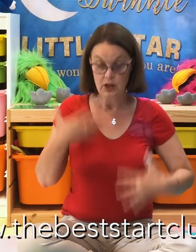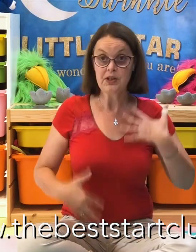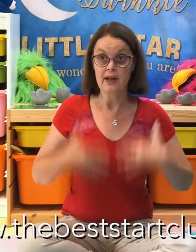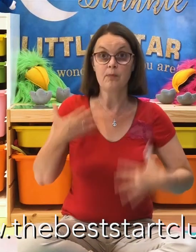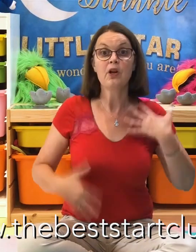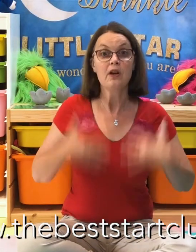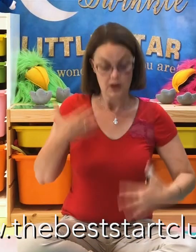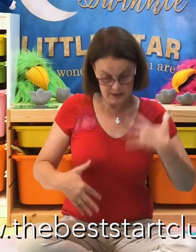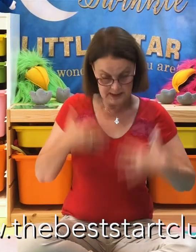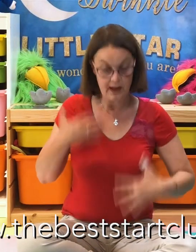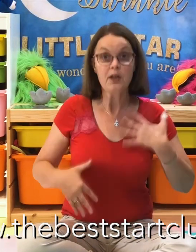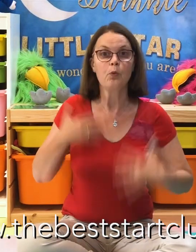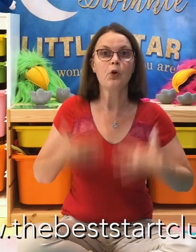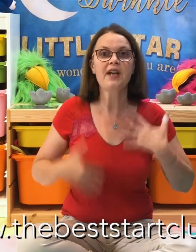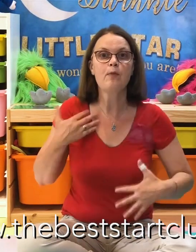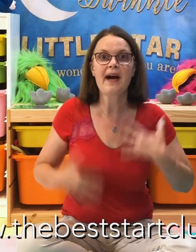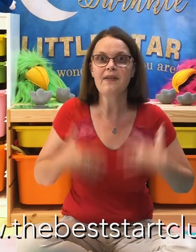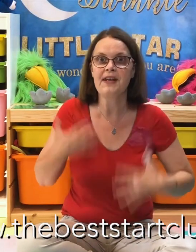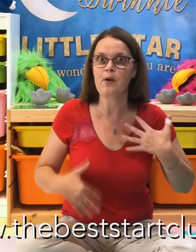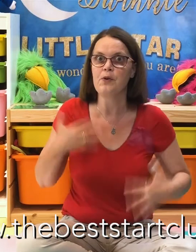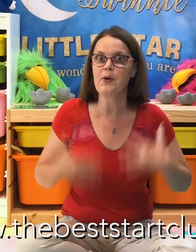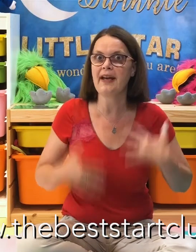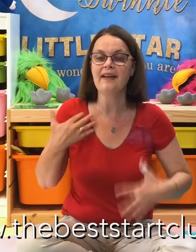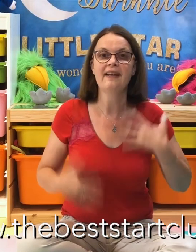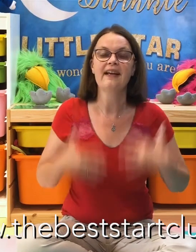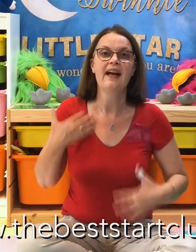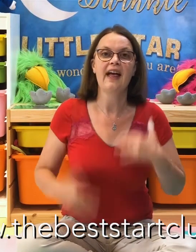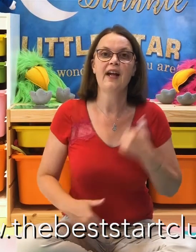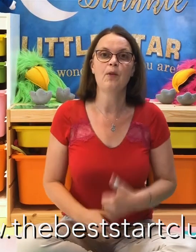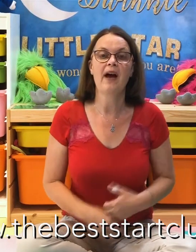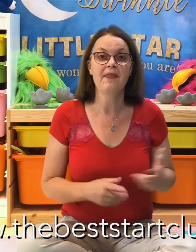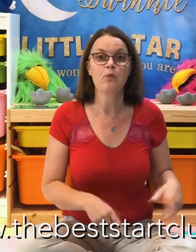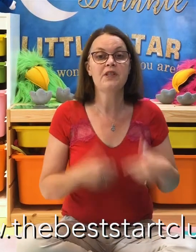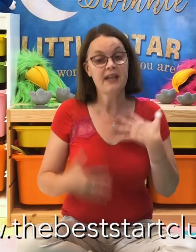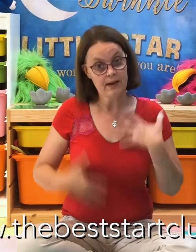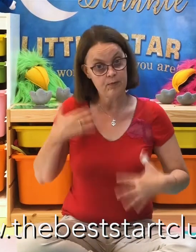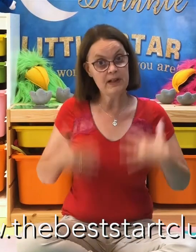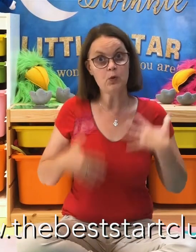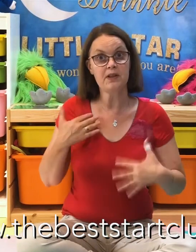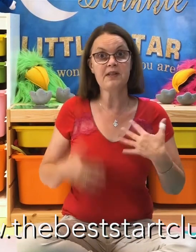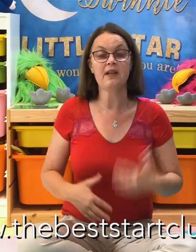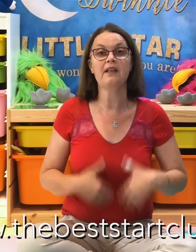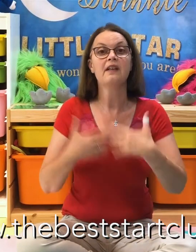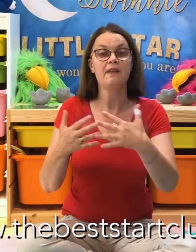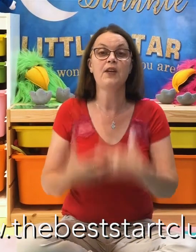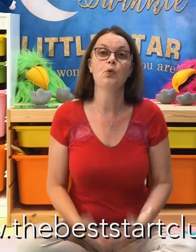tell them, here's the sign, we're going to have a bath now, okay? And then once they get familiar with the sign, they know what's